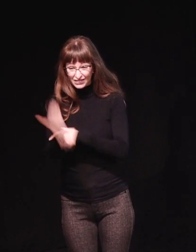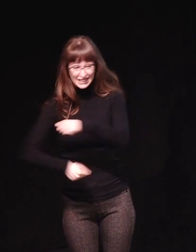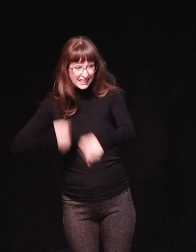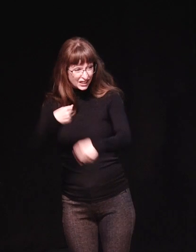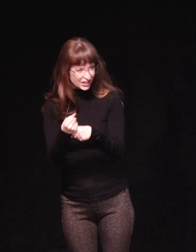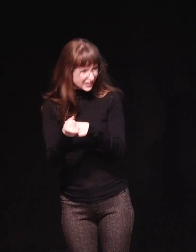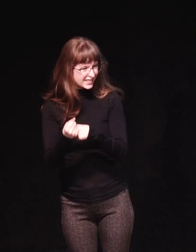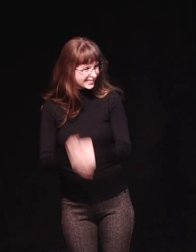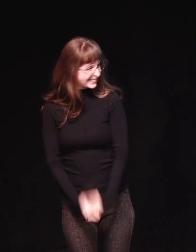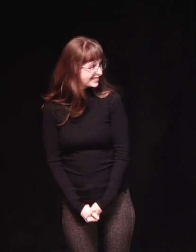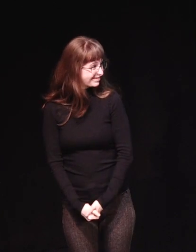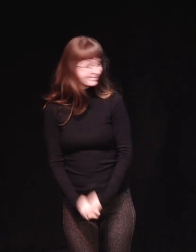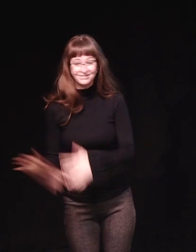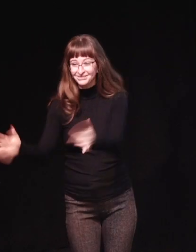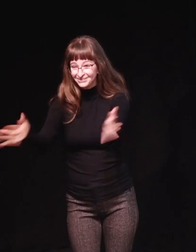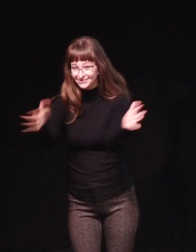years.